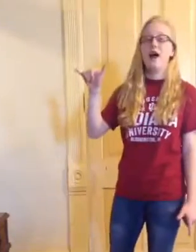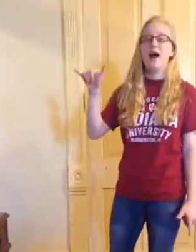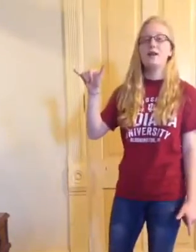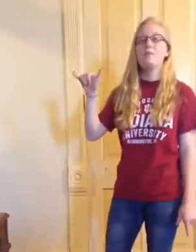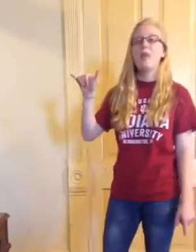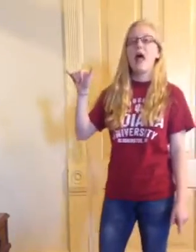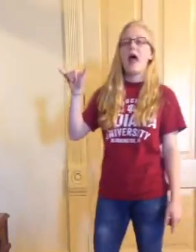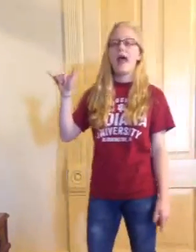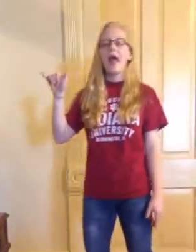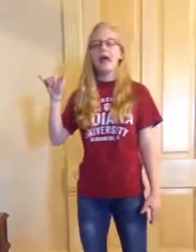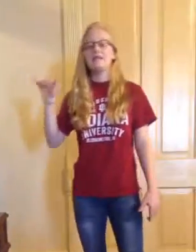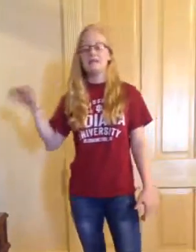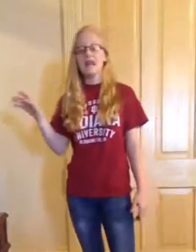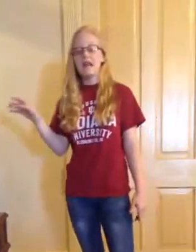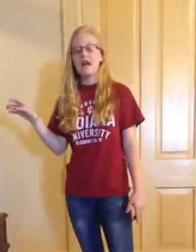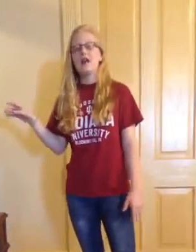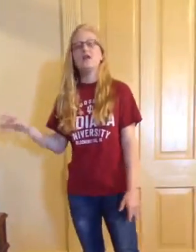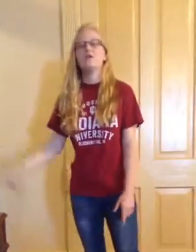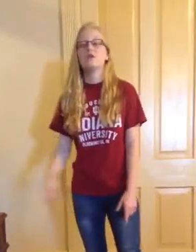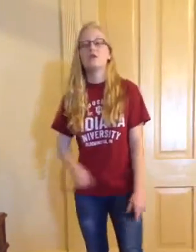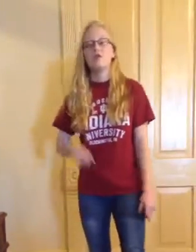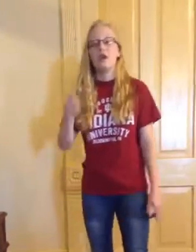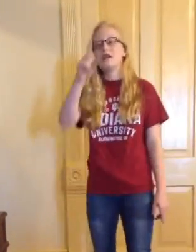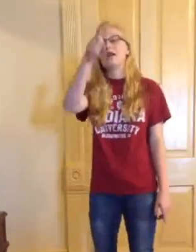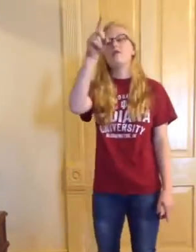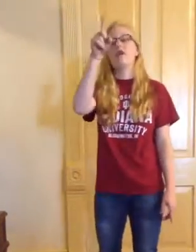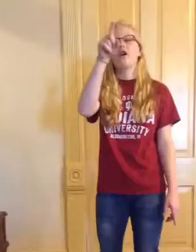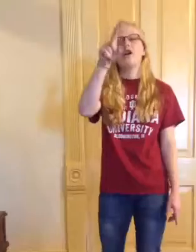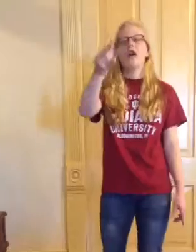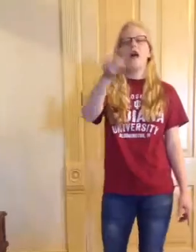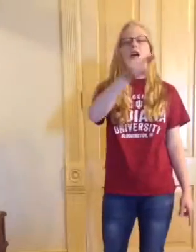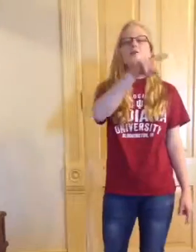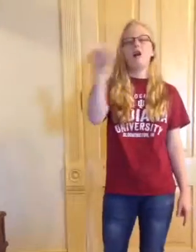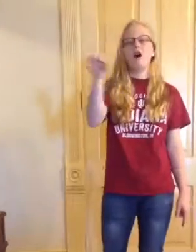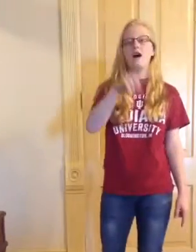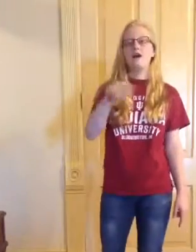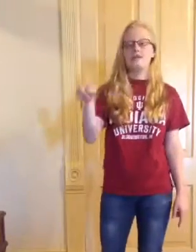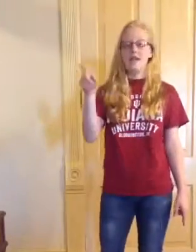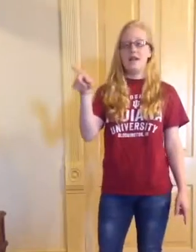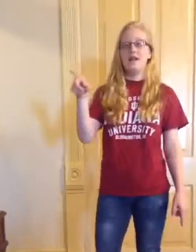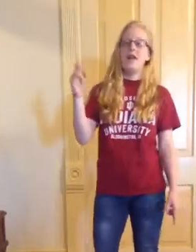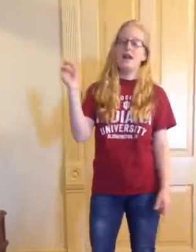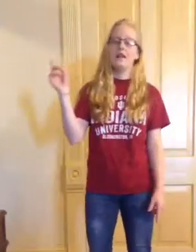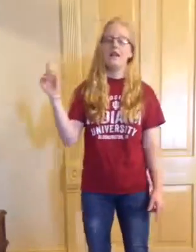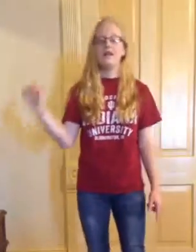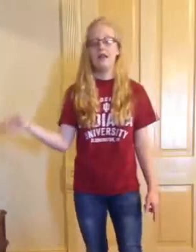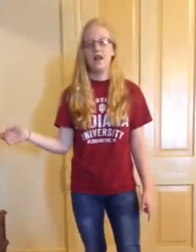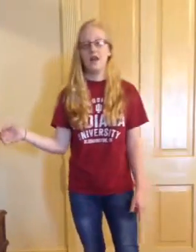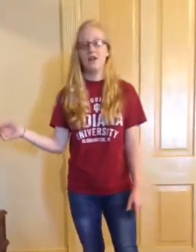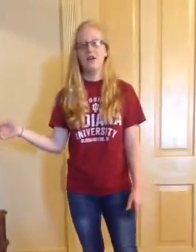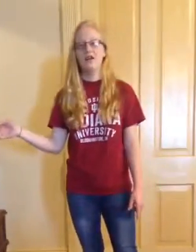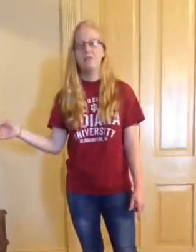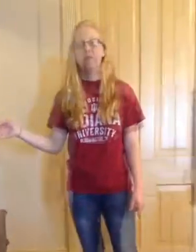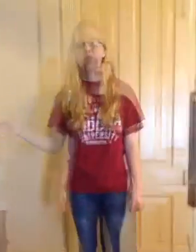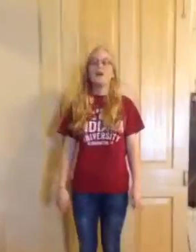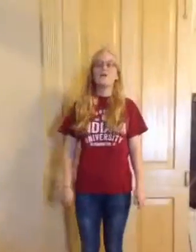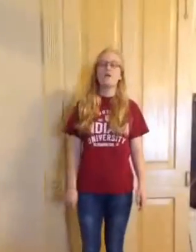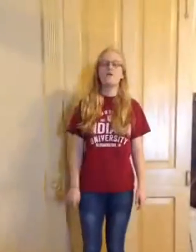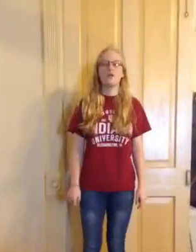Y. And Z, you just use your index finger and draw a Z in the air. Now that we have learned